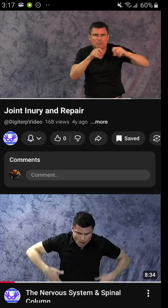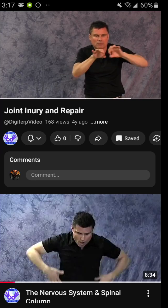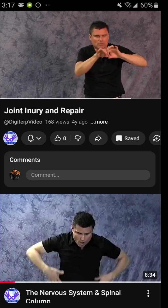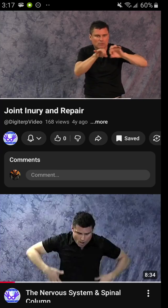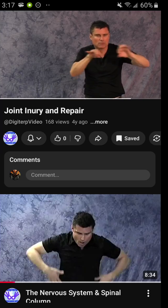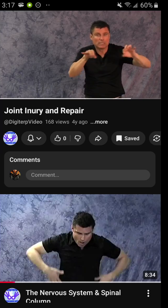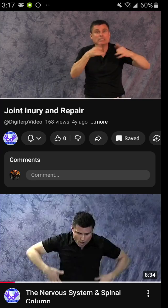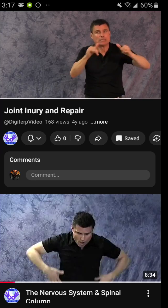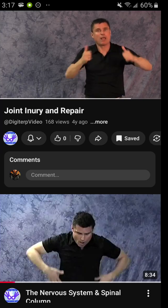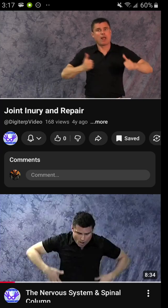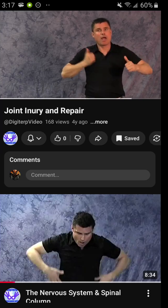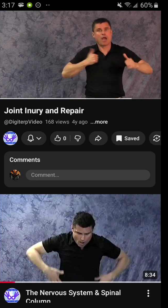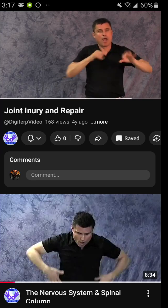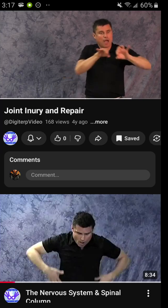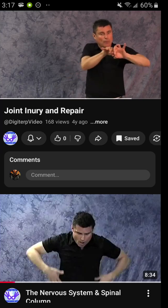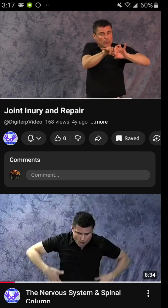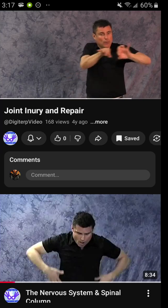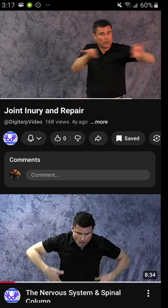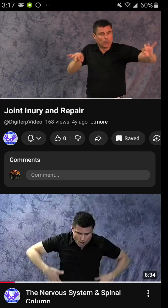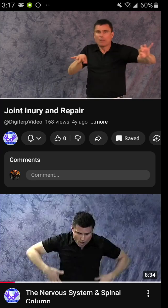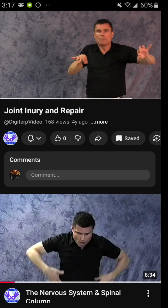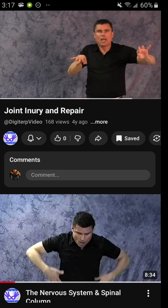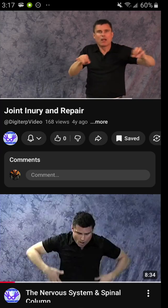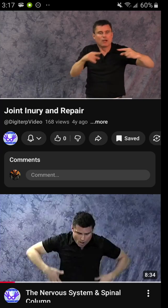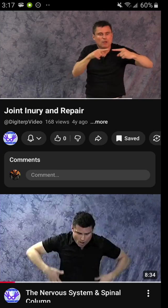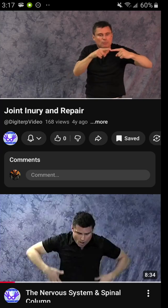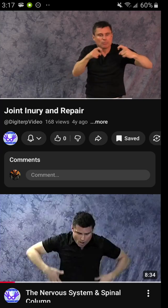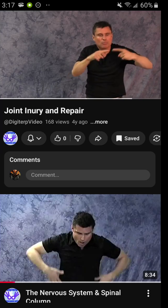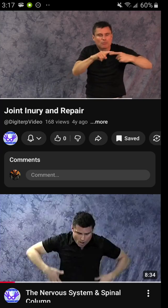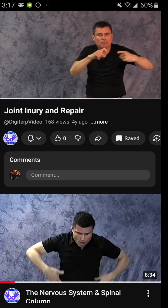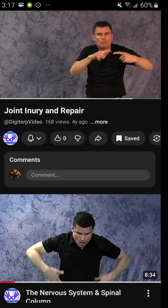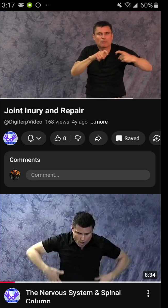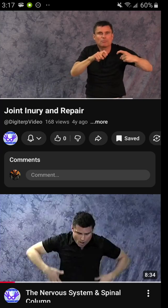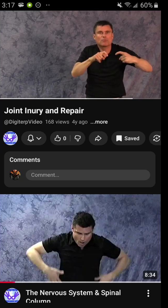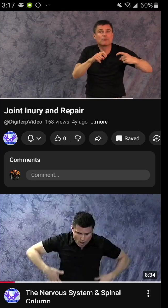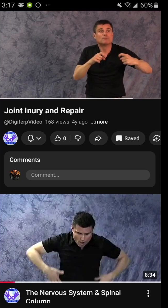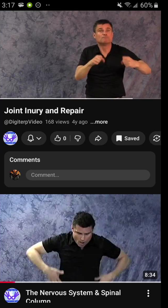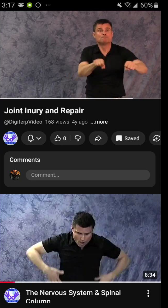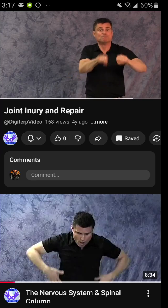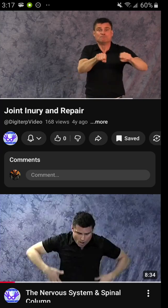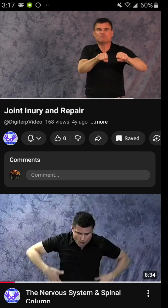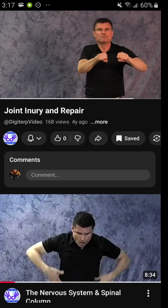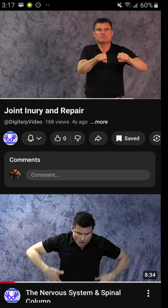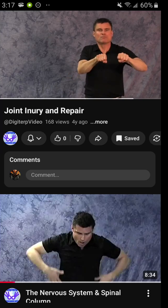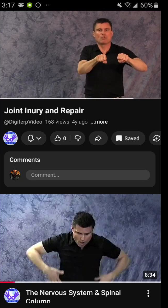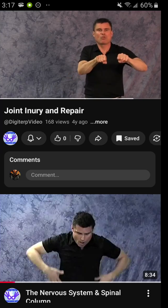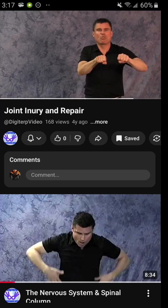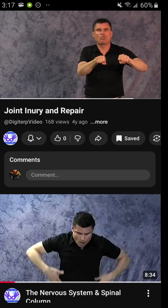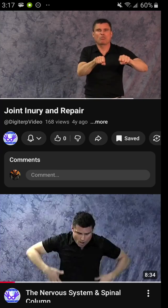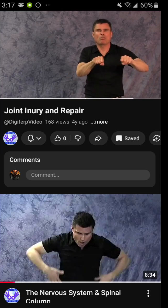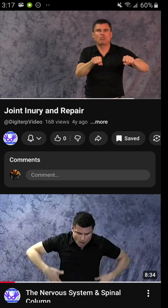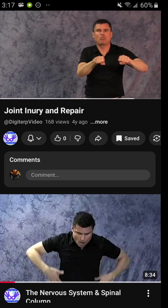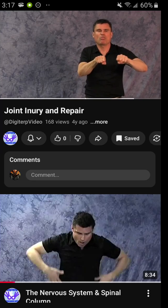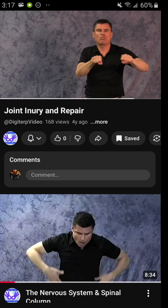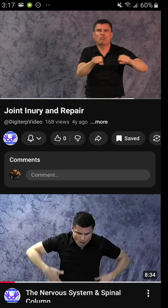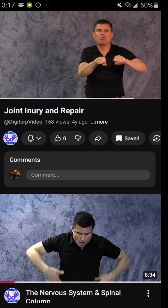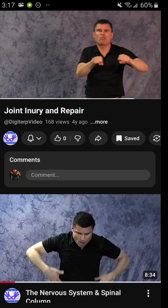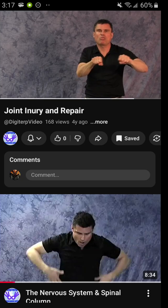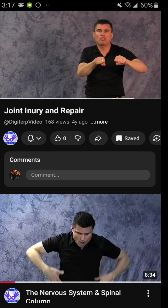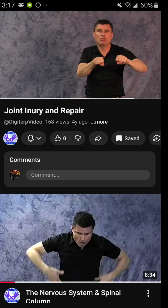the quality to receiving an expensive